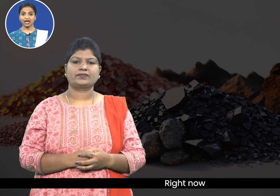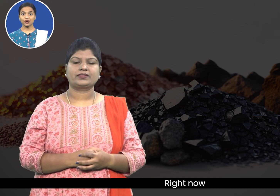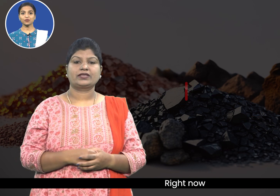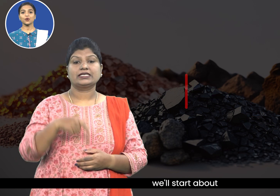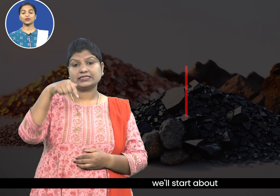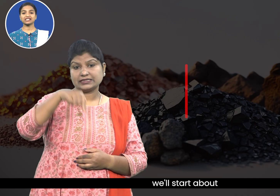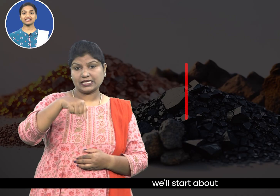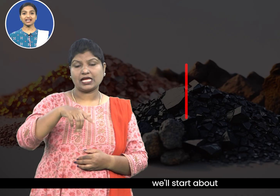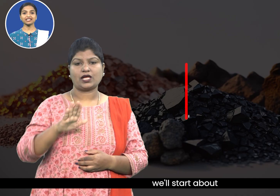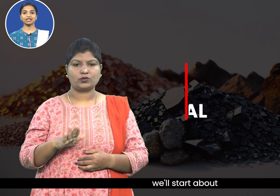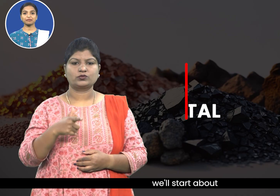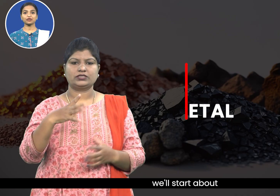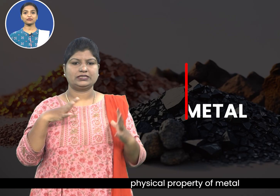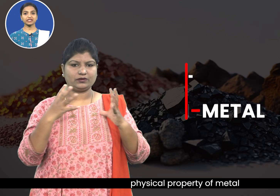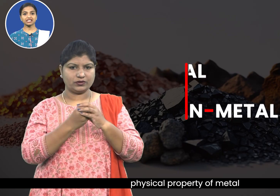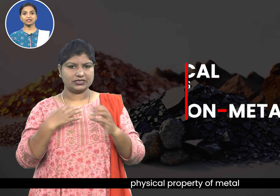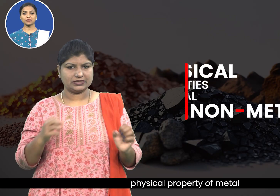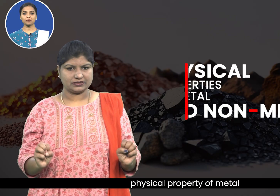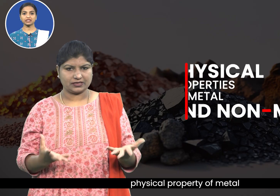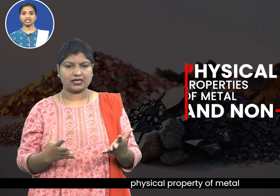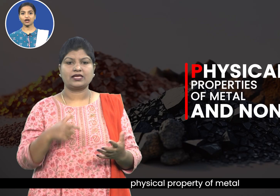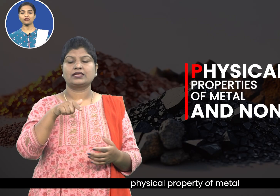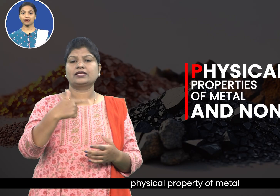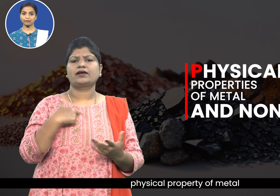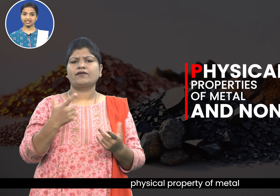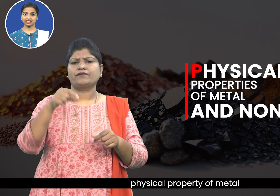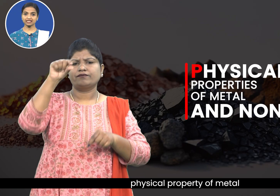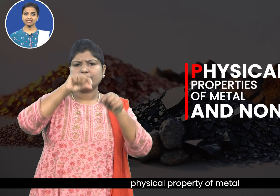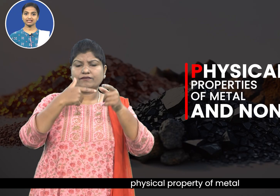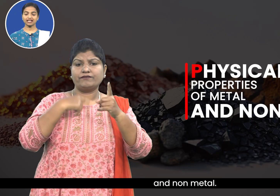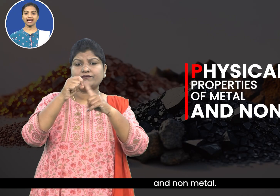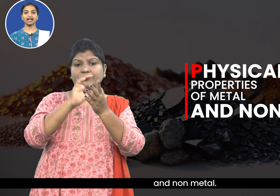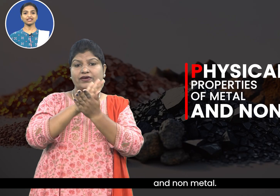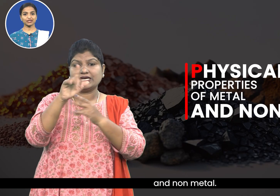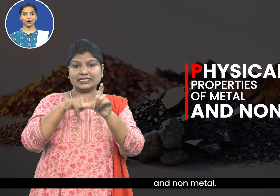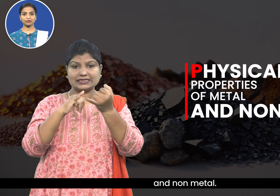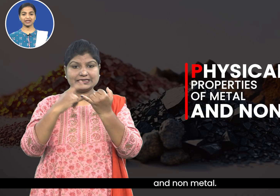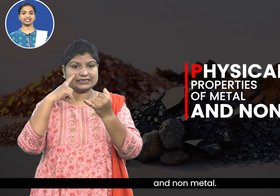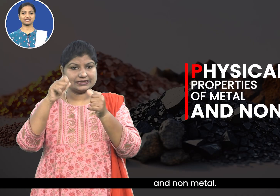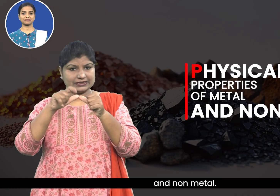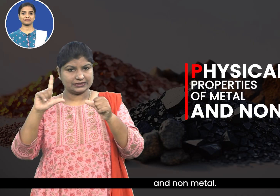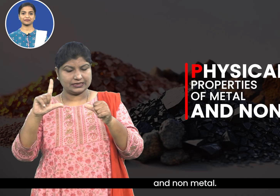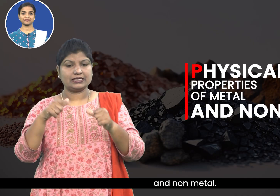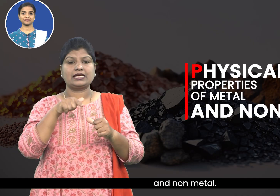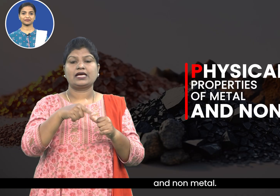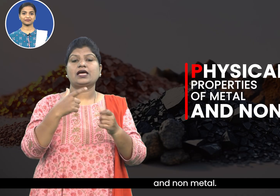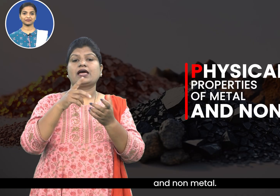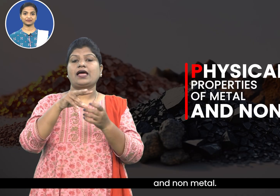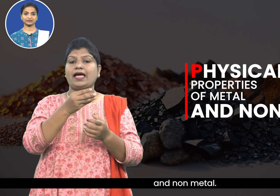Right now, we'll start about physical property of metal and non-metal.